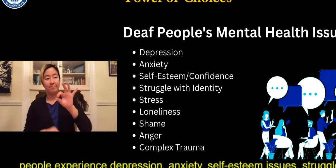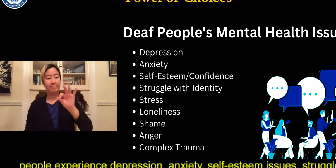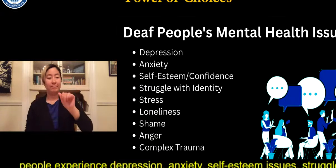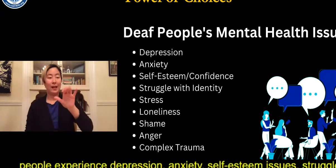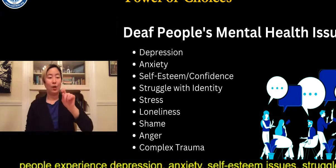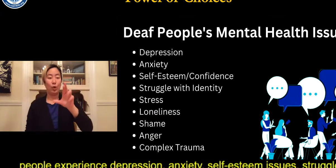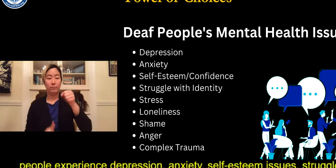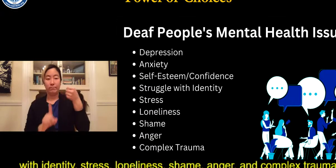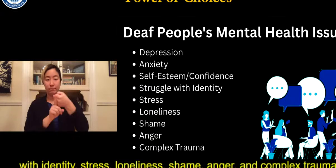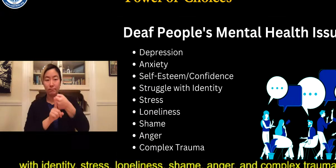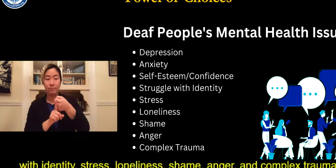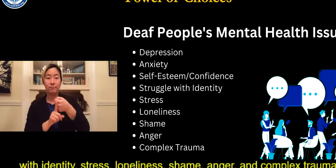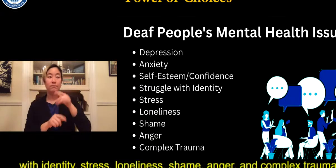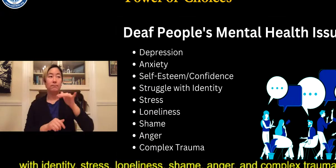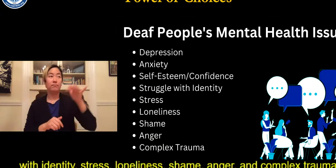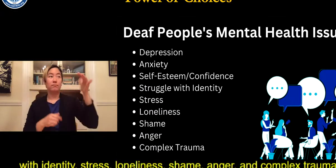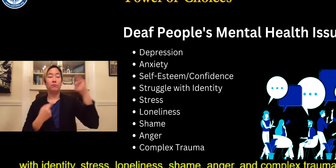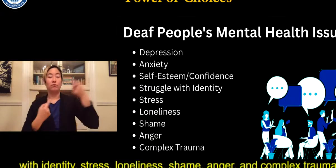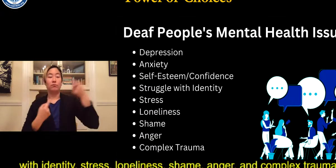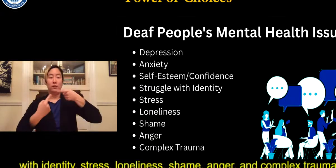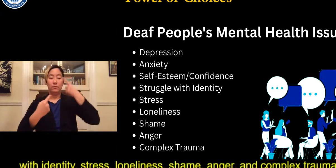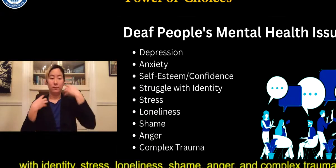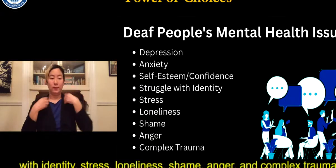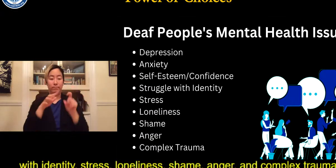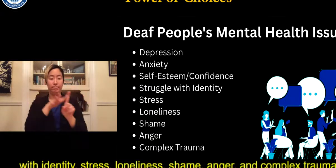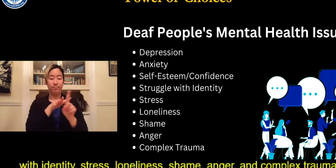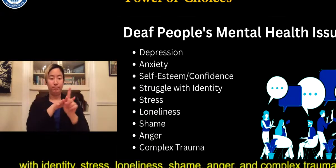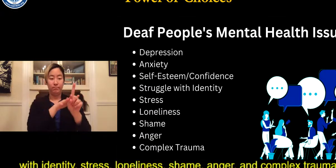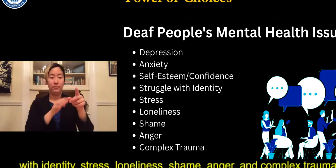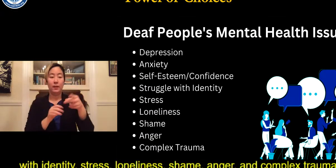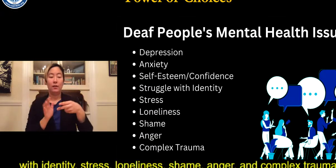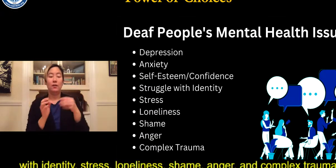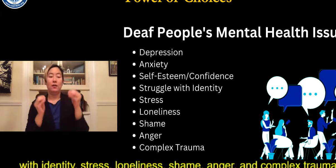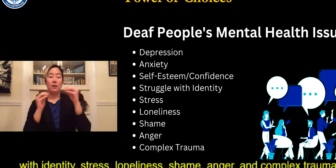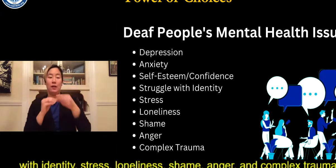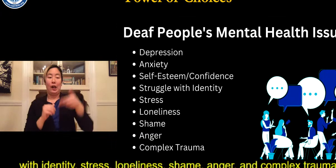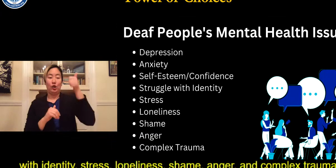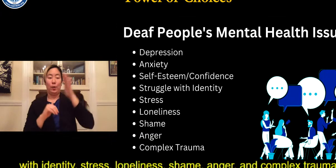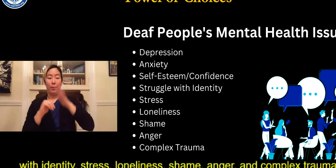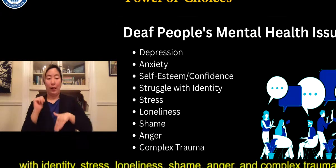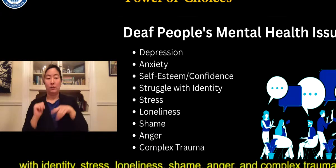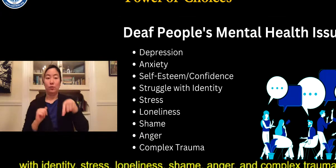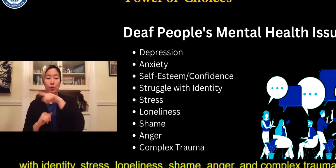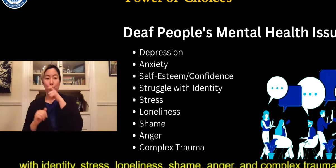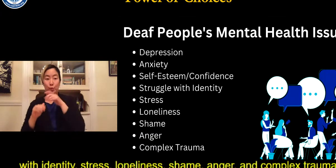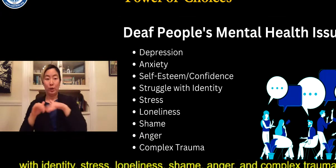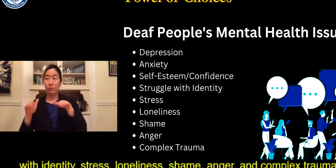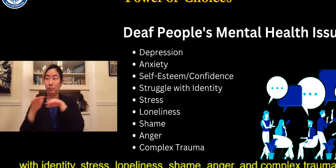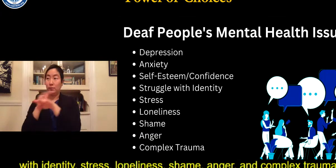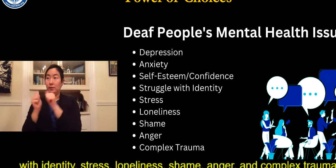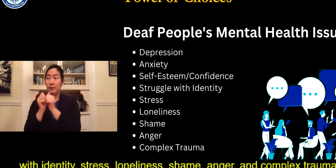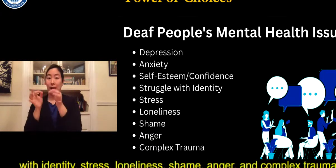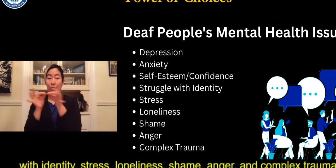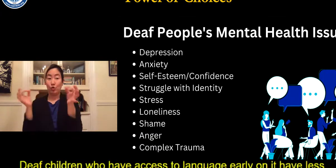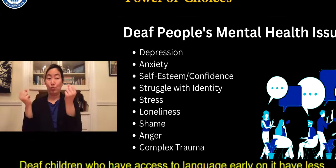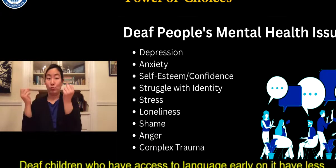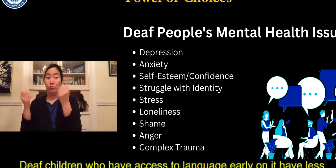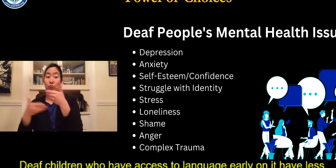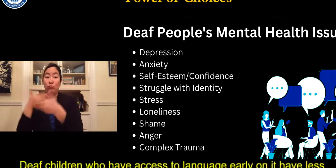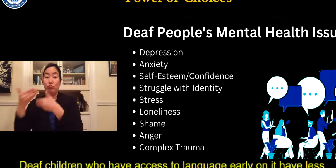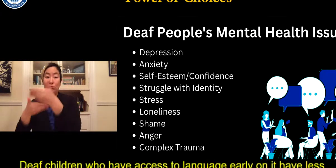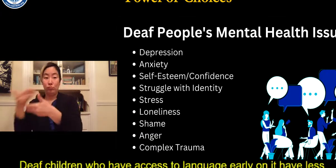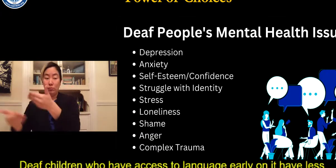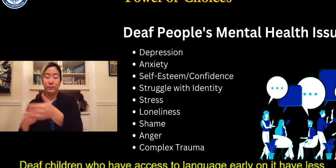That language deprivation has impacts and on these children's mental health and becomes a